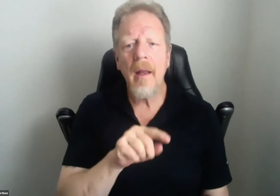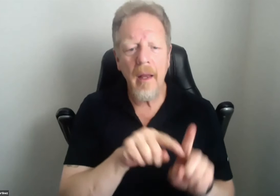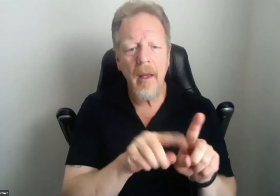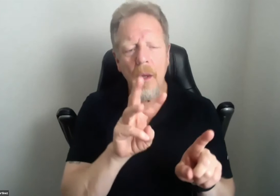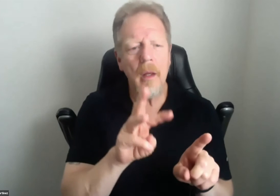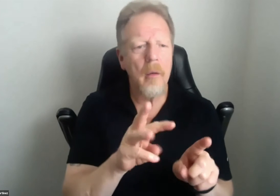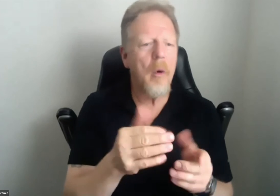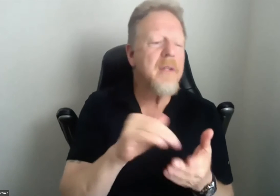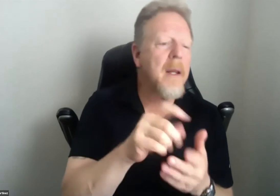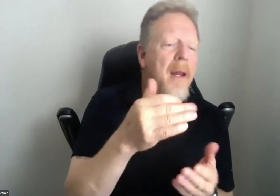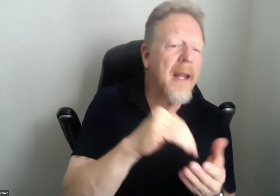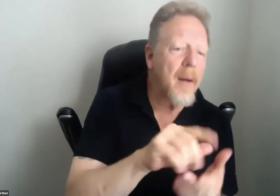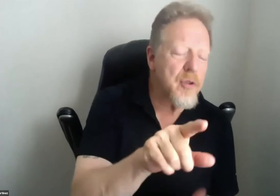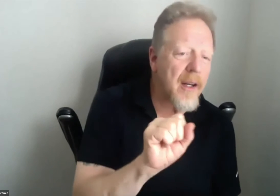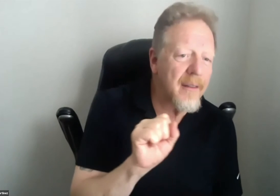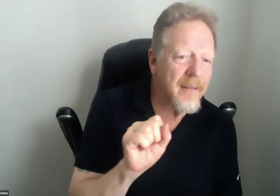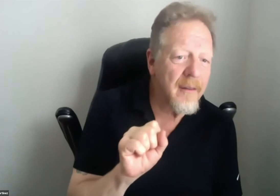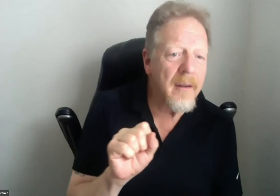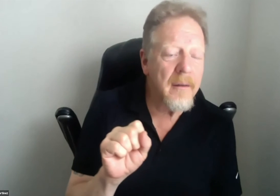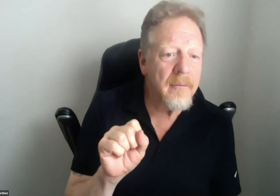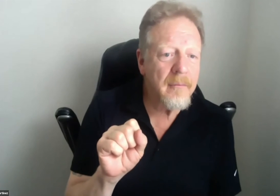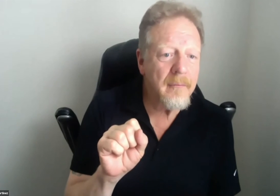Hebert@workplace.org. What was that email again? I'm sorry.